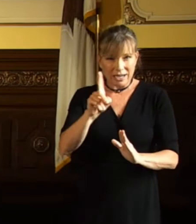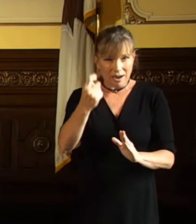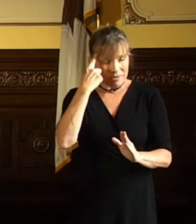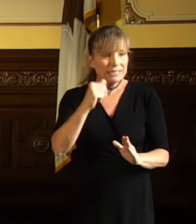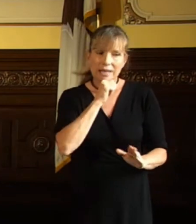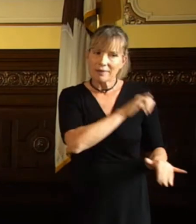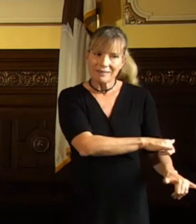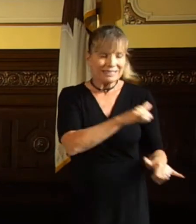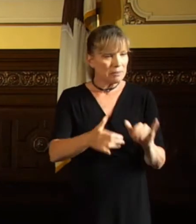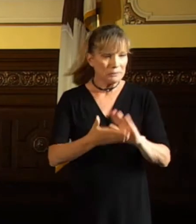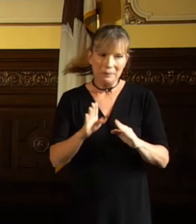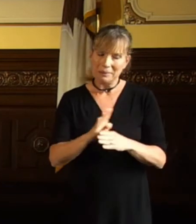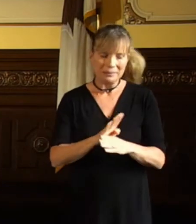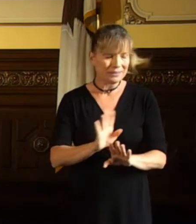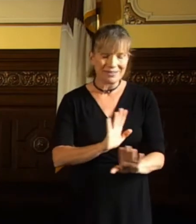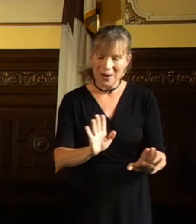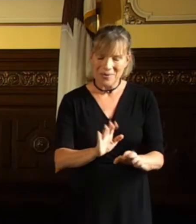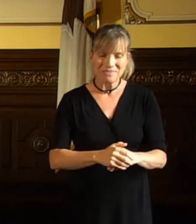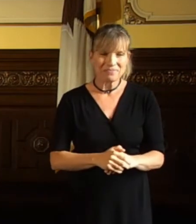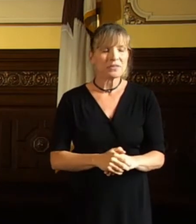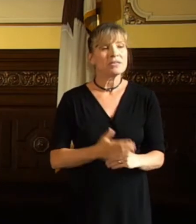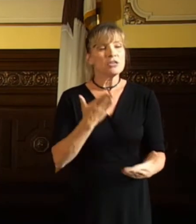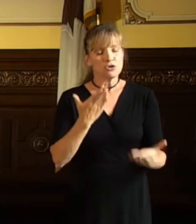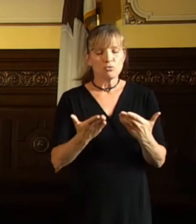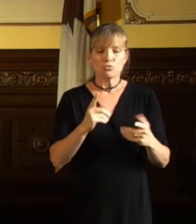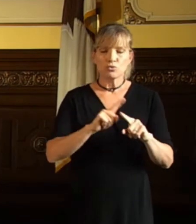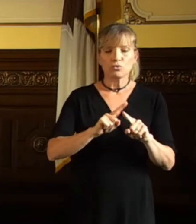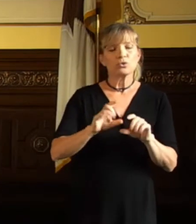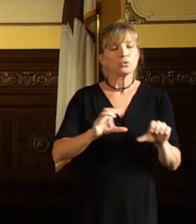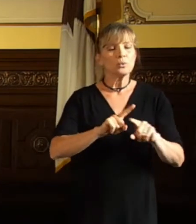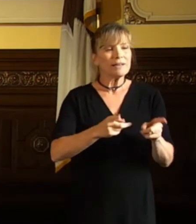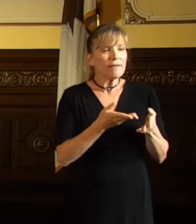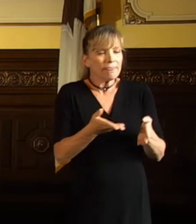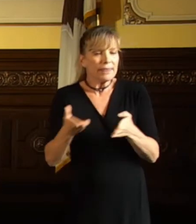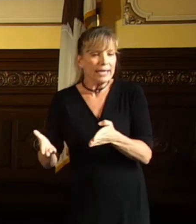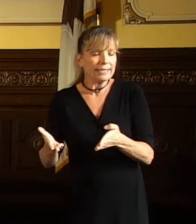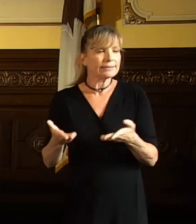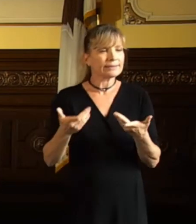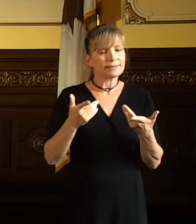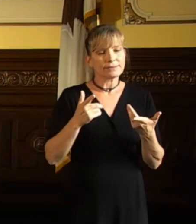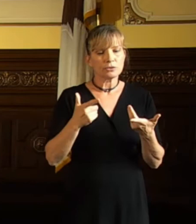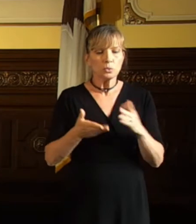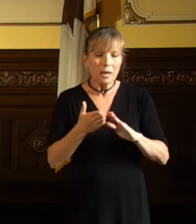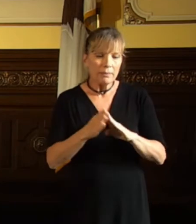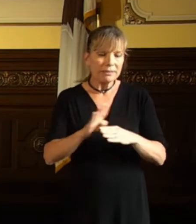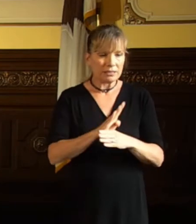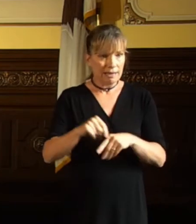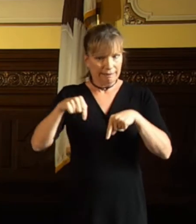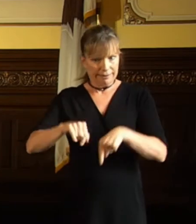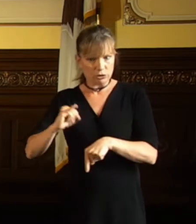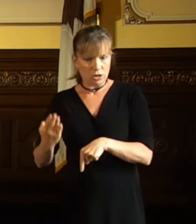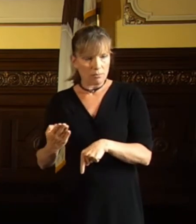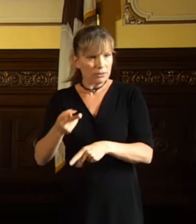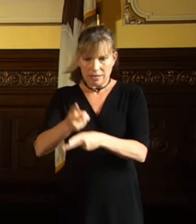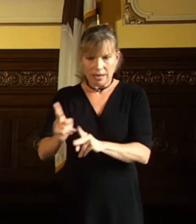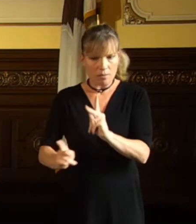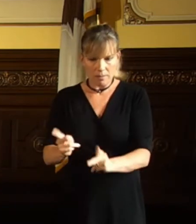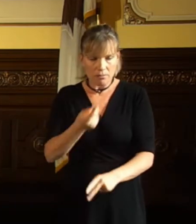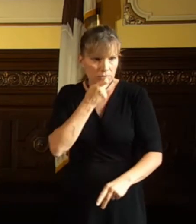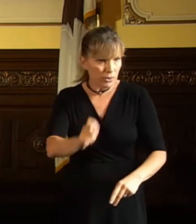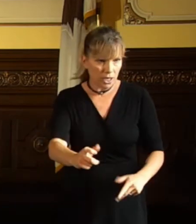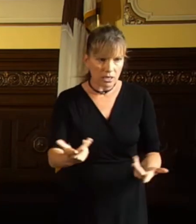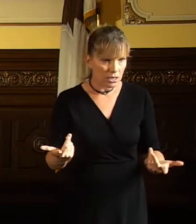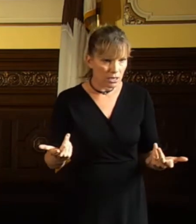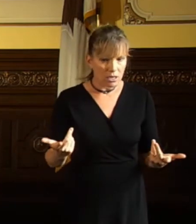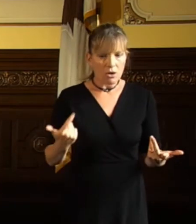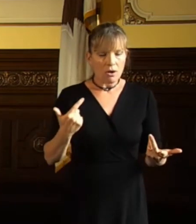running a business. You would take maybe different measures if you were running a business. Here, our job is to take care of people. That